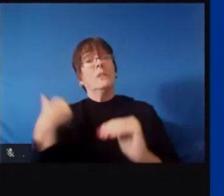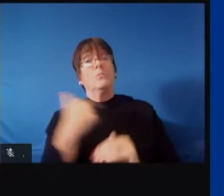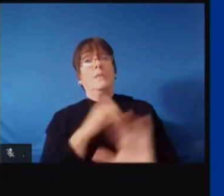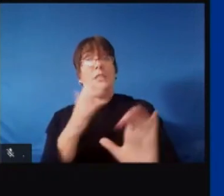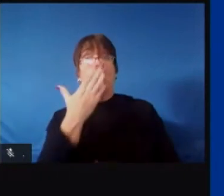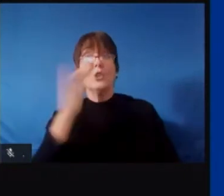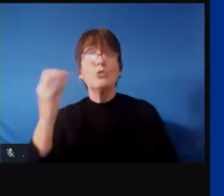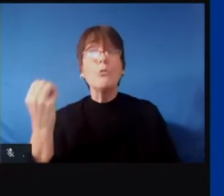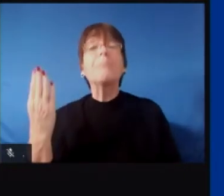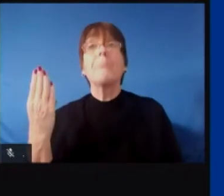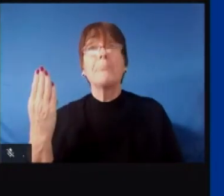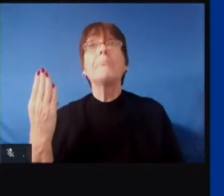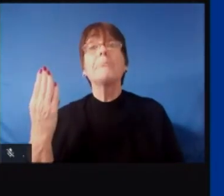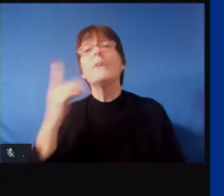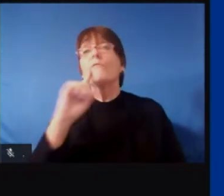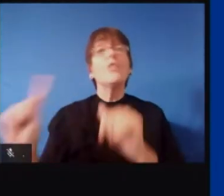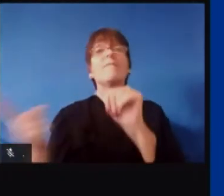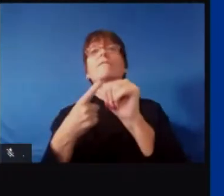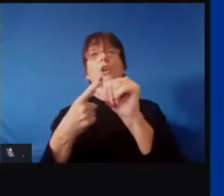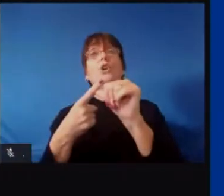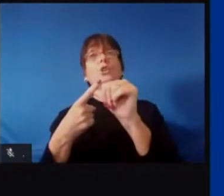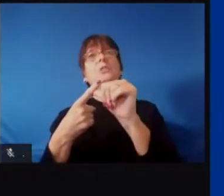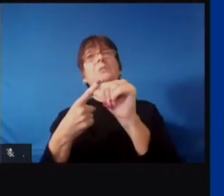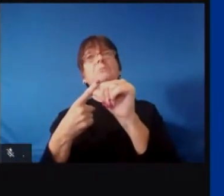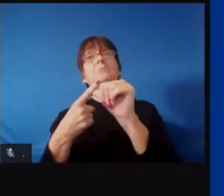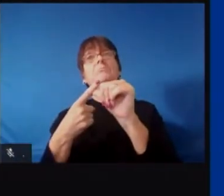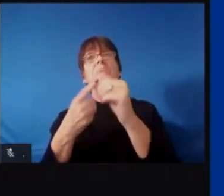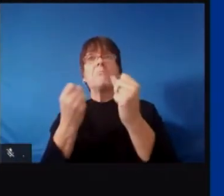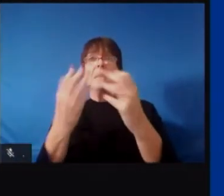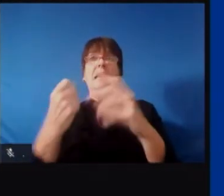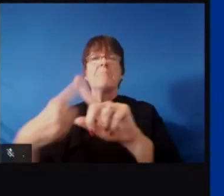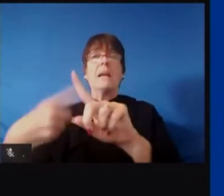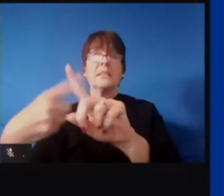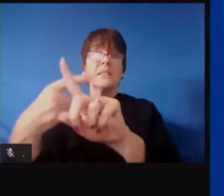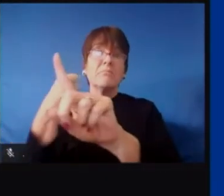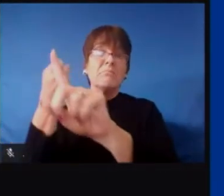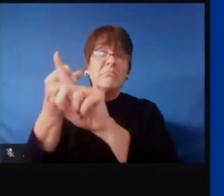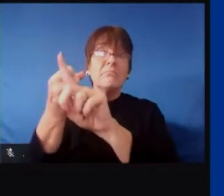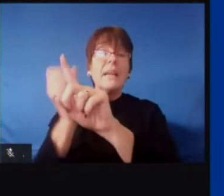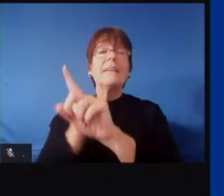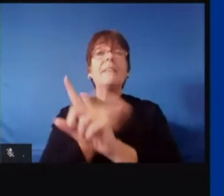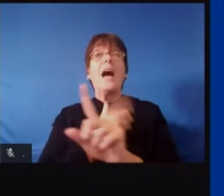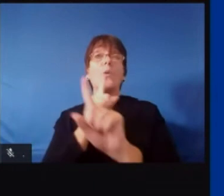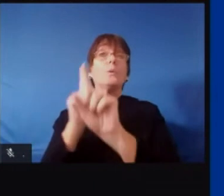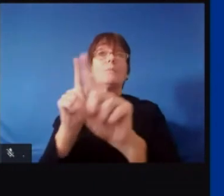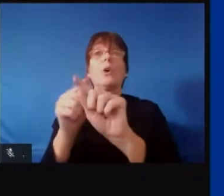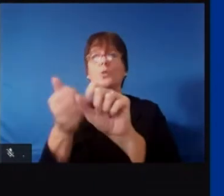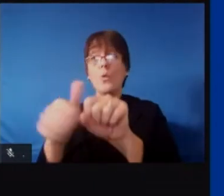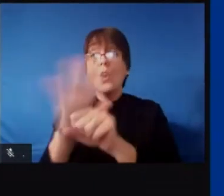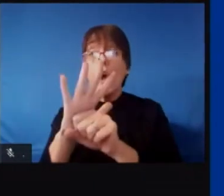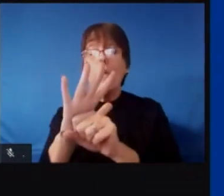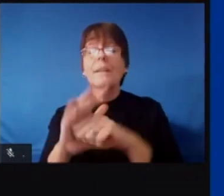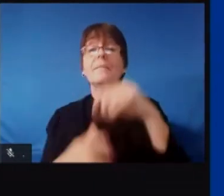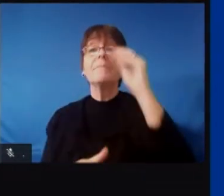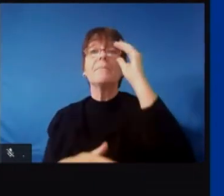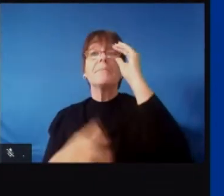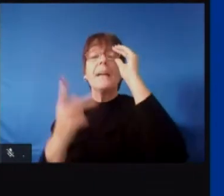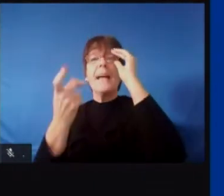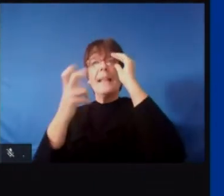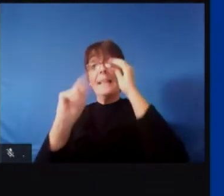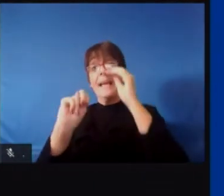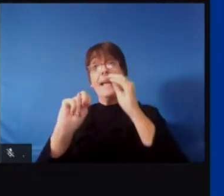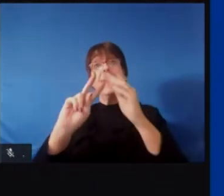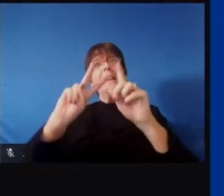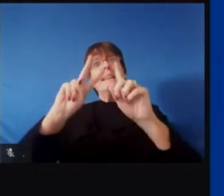job over those first many months of our response to COVID. And then the second